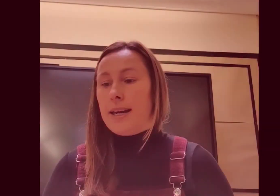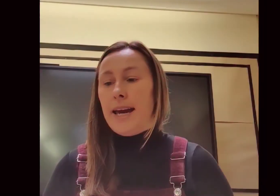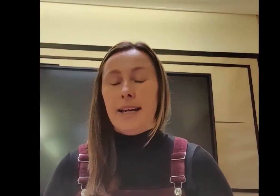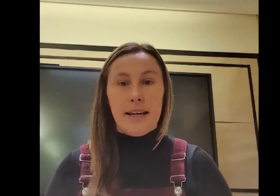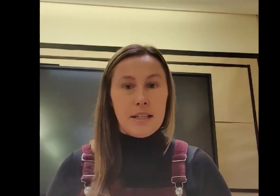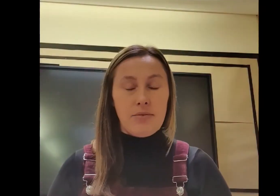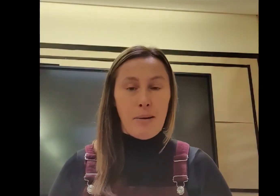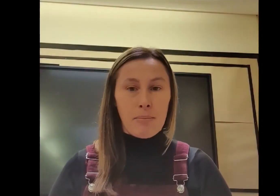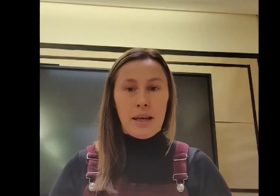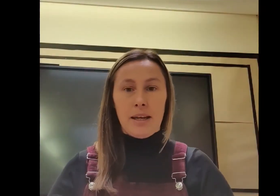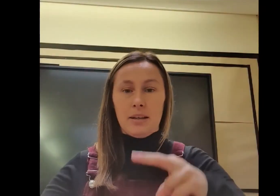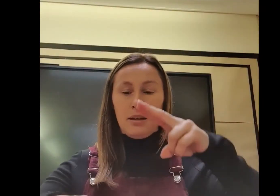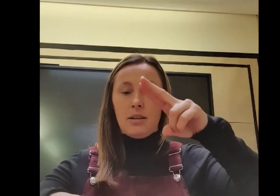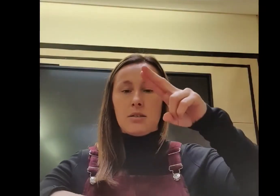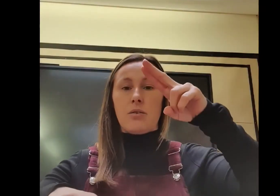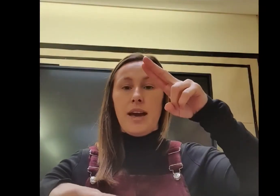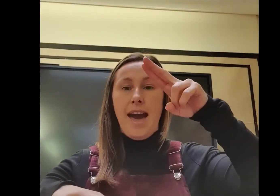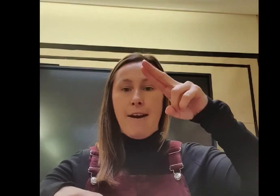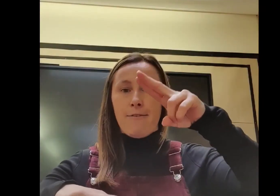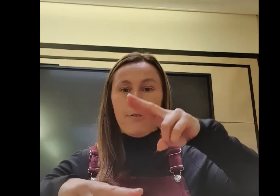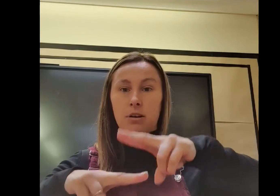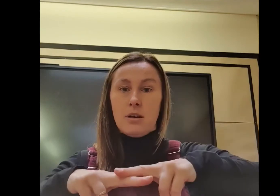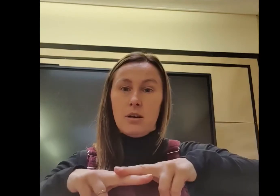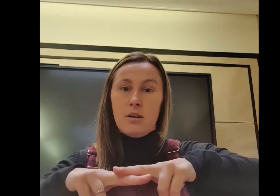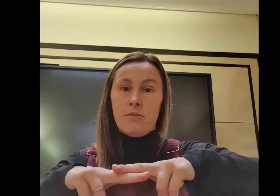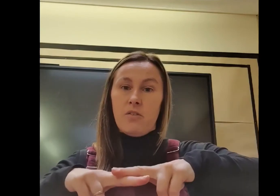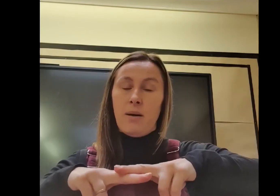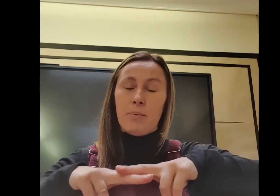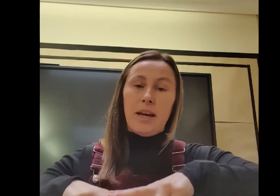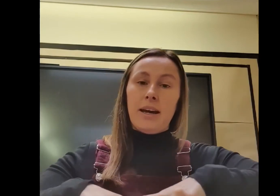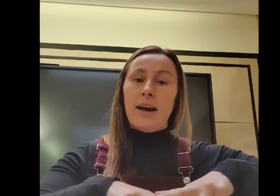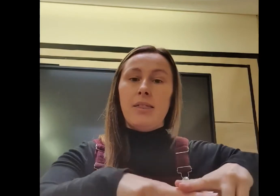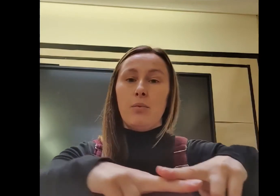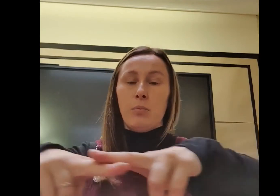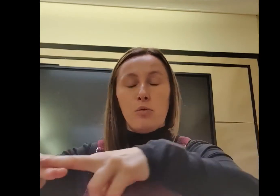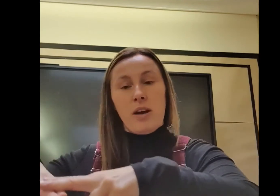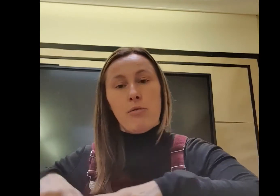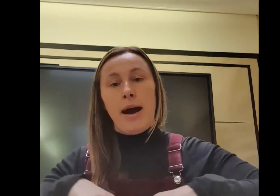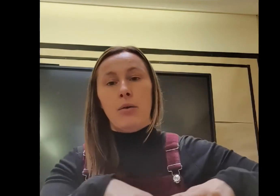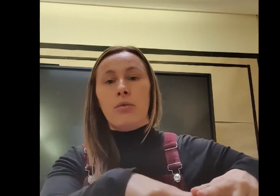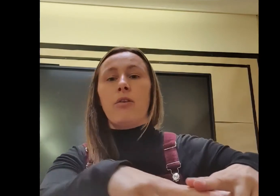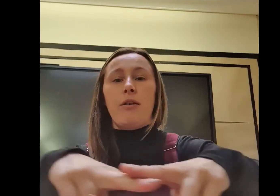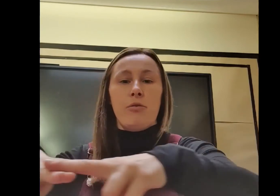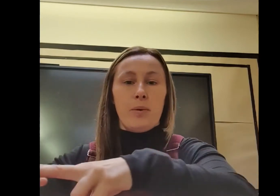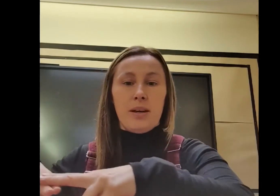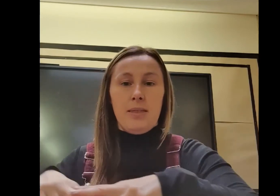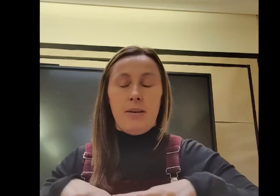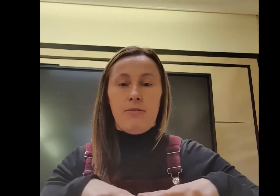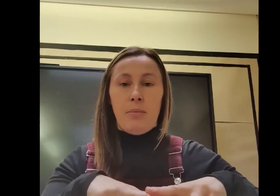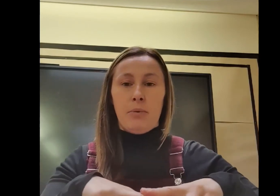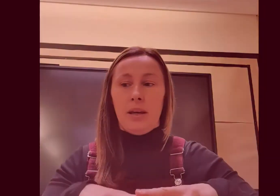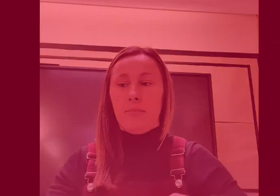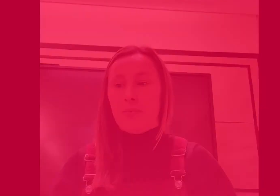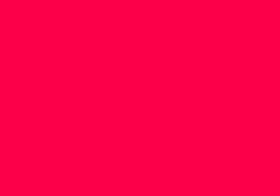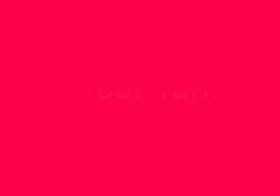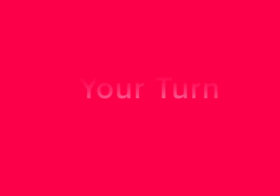Kin is family, so the F for family, and then we move it around for everybody in that family.